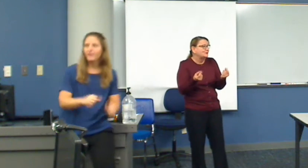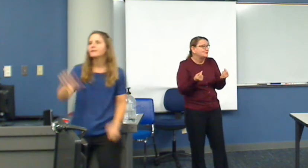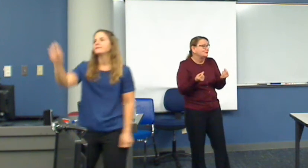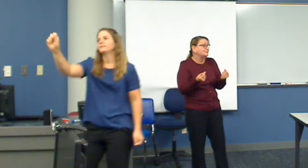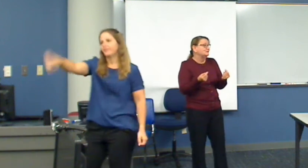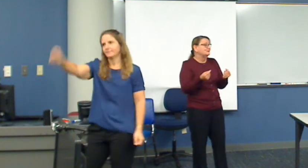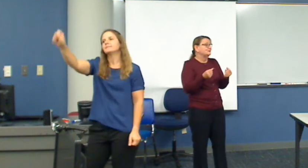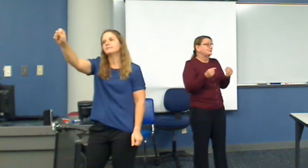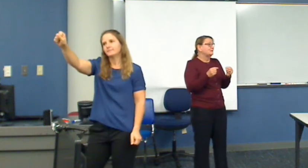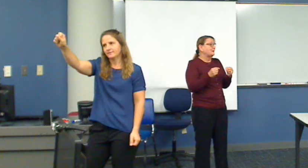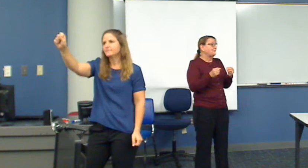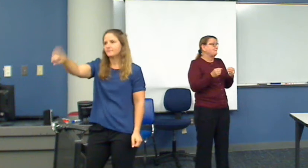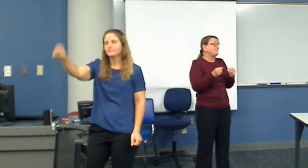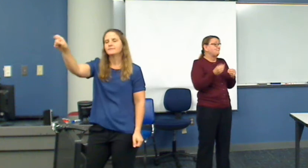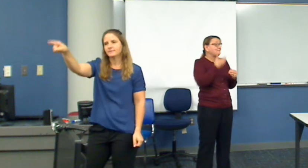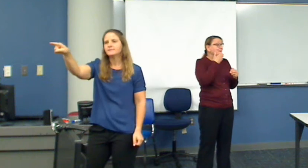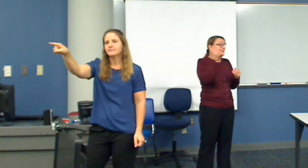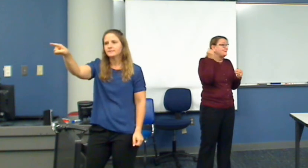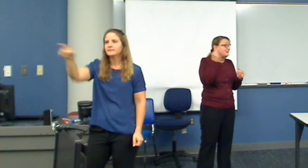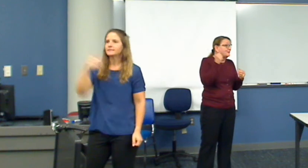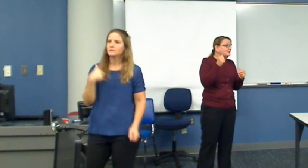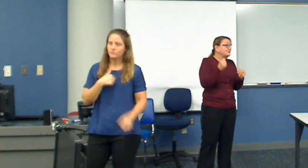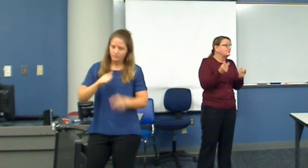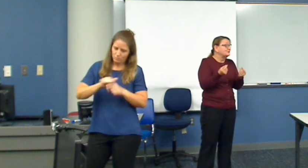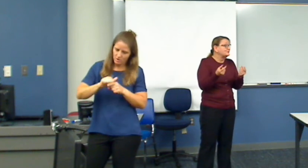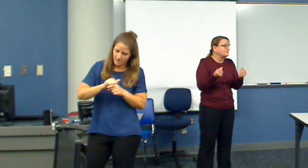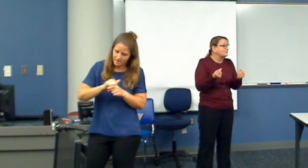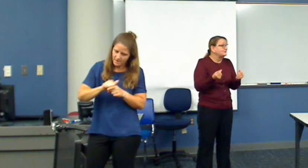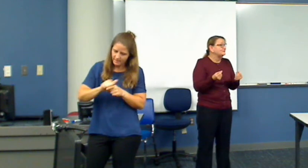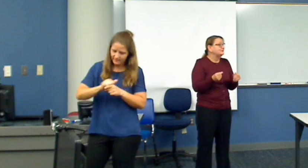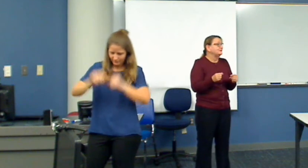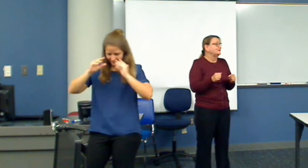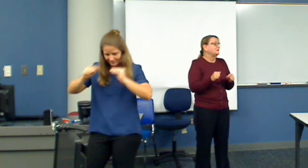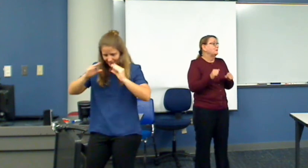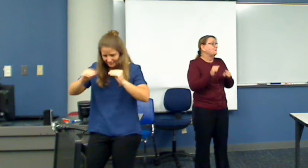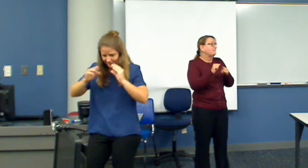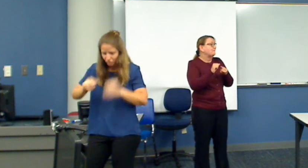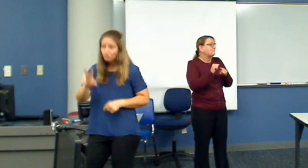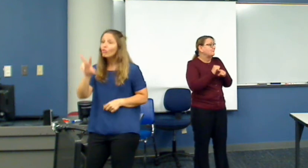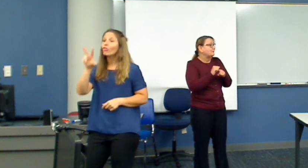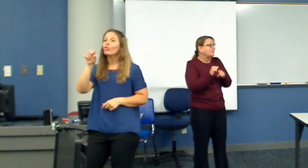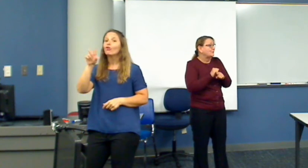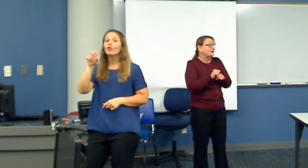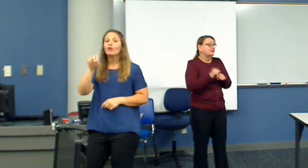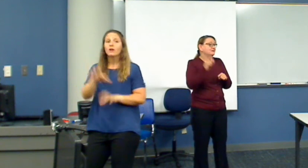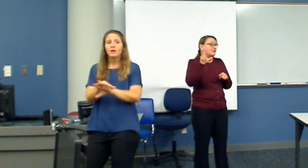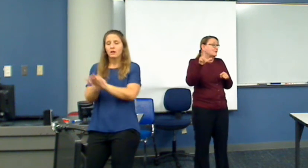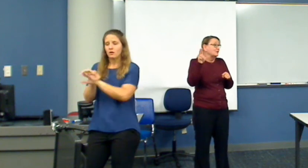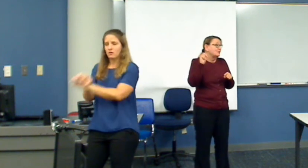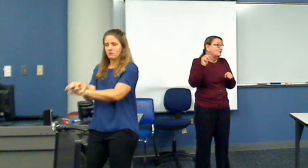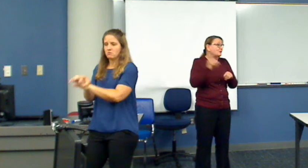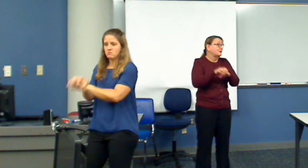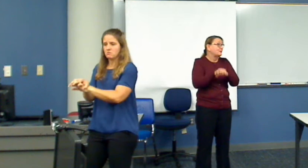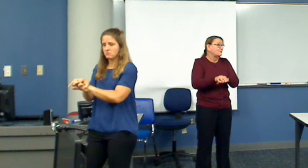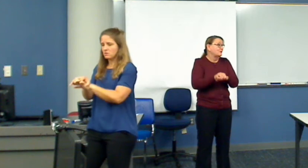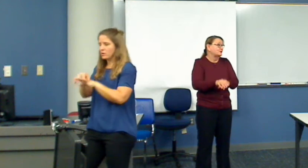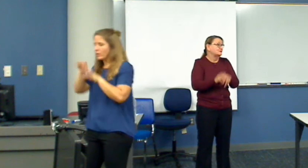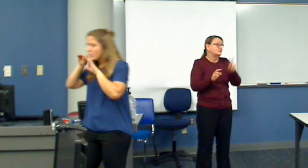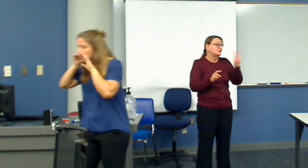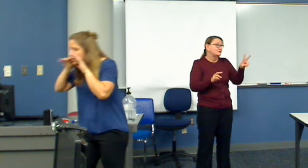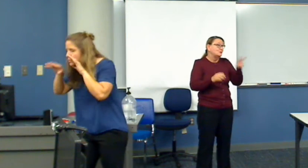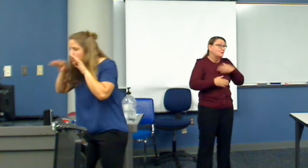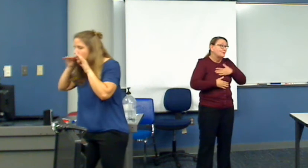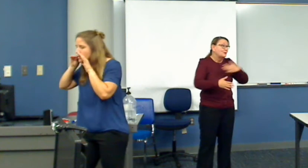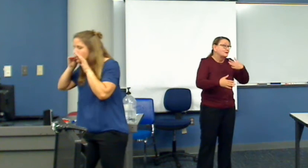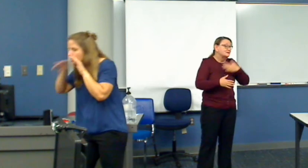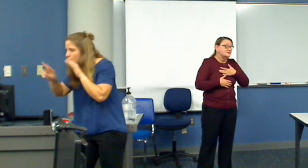do practice, and we do teach 30 compressions, 2 breaths. We're doing something is better than nothing. There's really not going to be a lot of difference